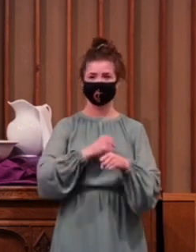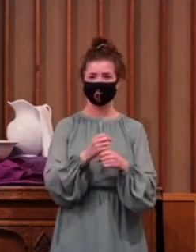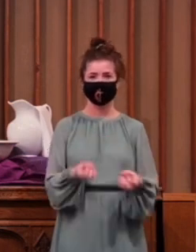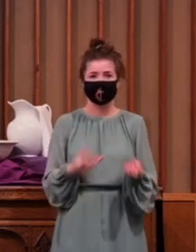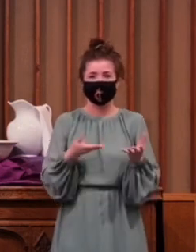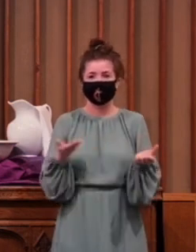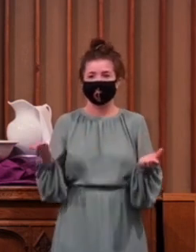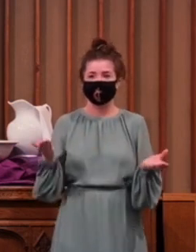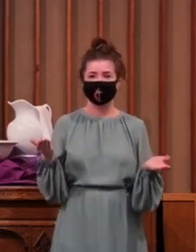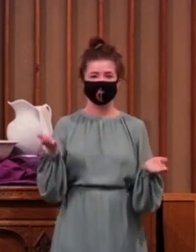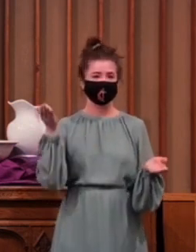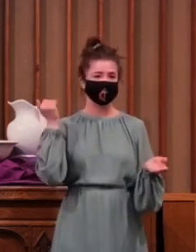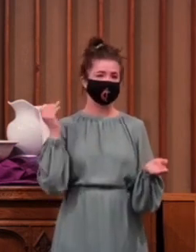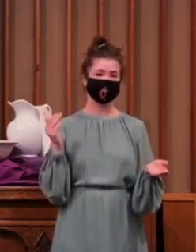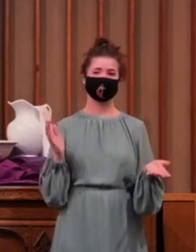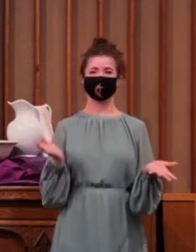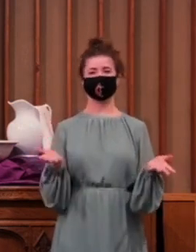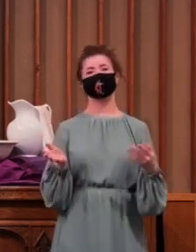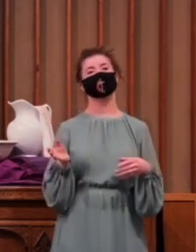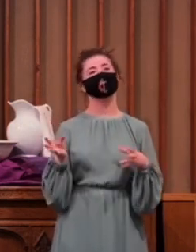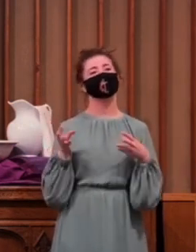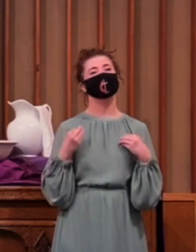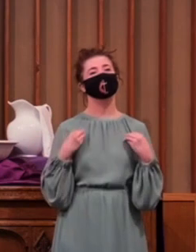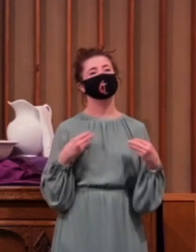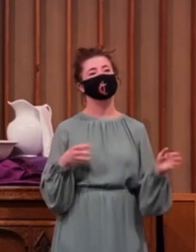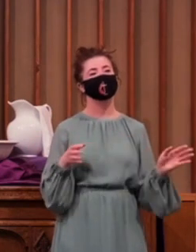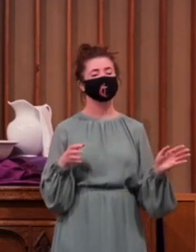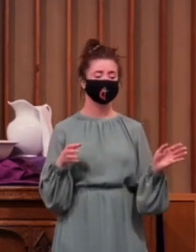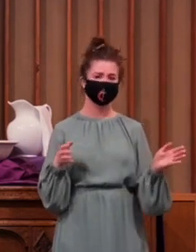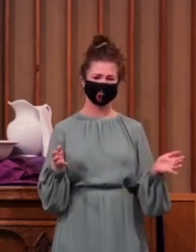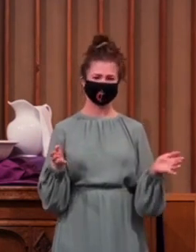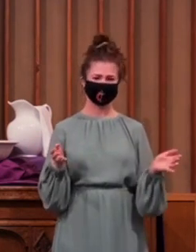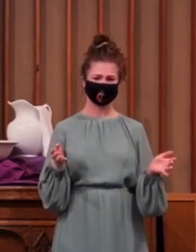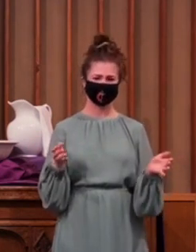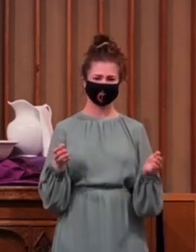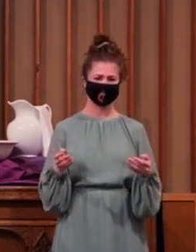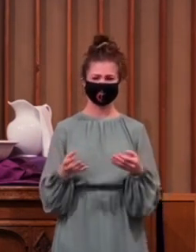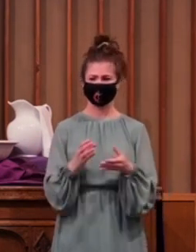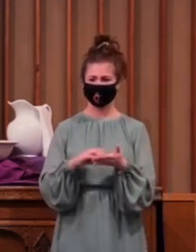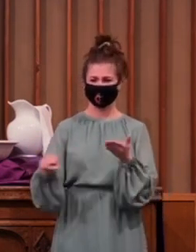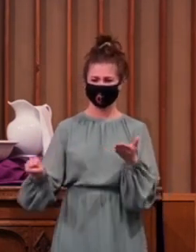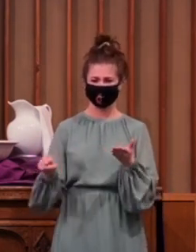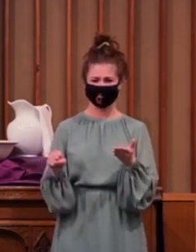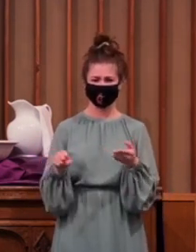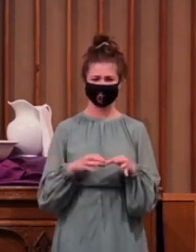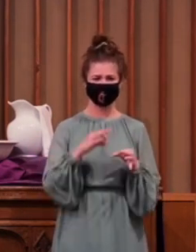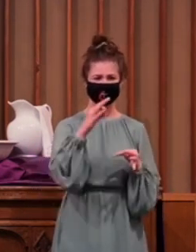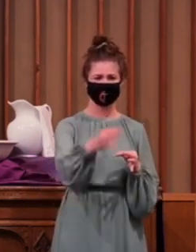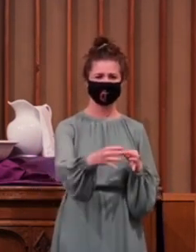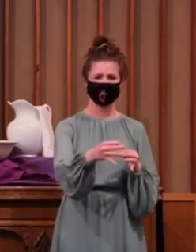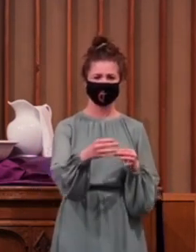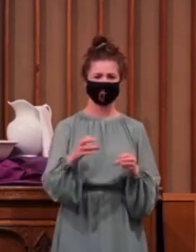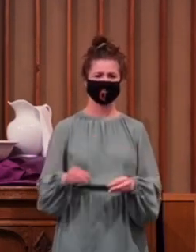we used to take for granted have been taken away, put on hold, or moved out of